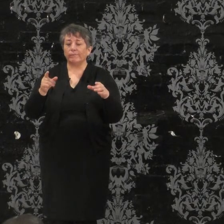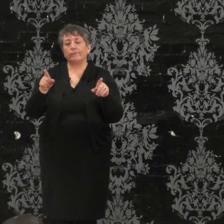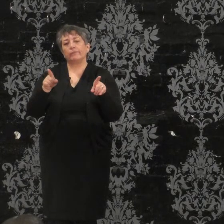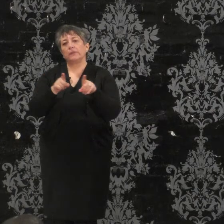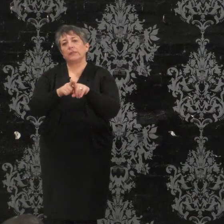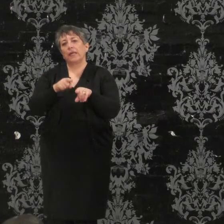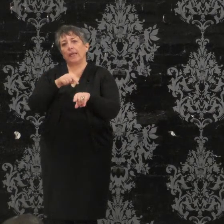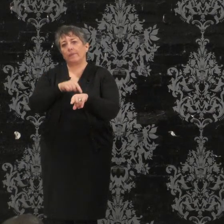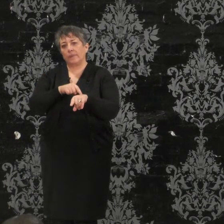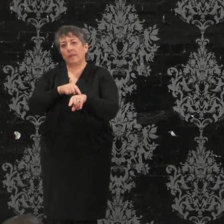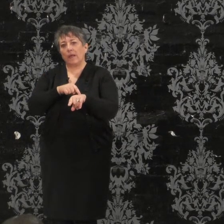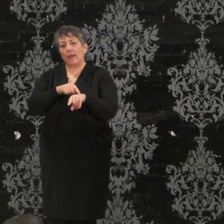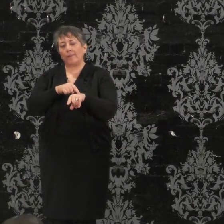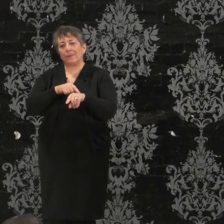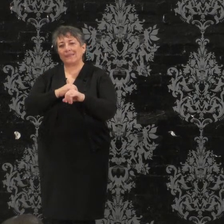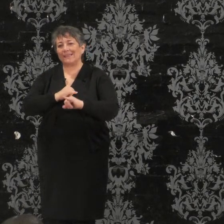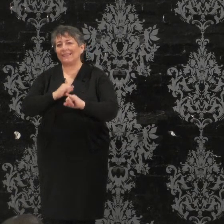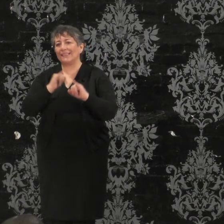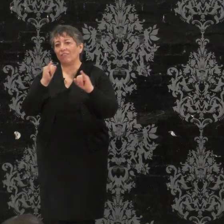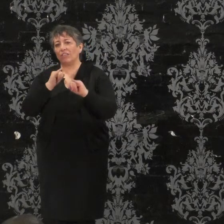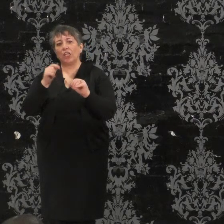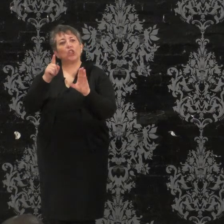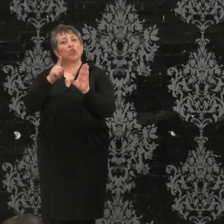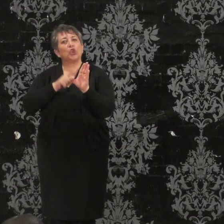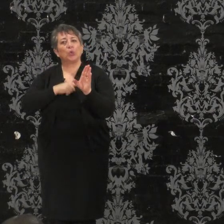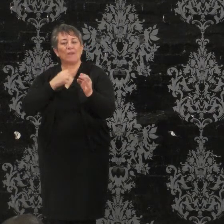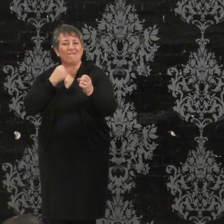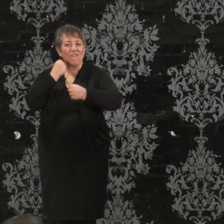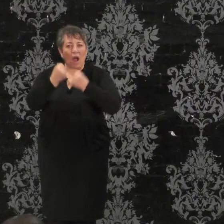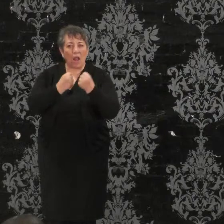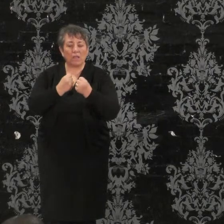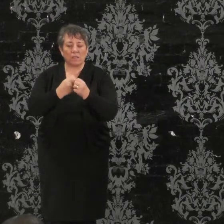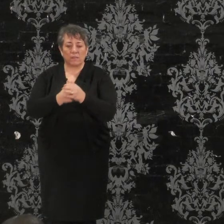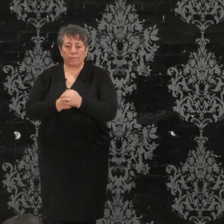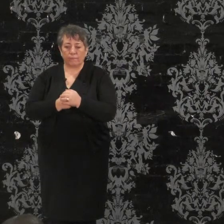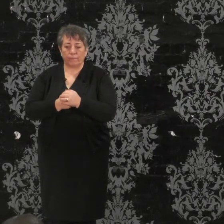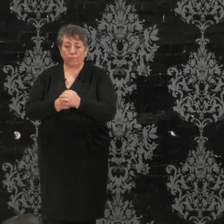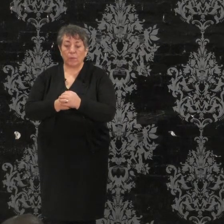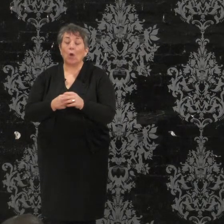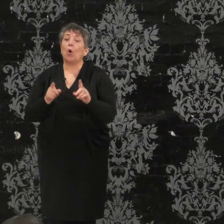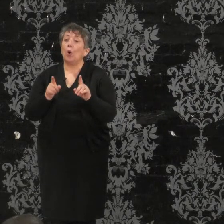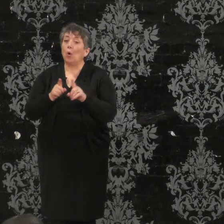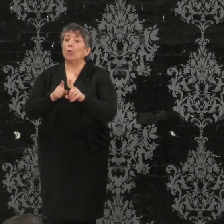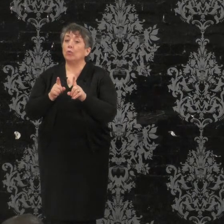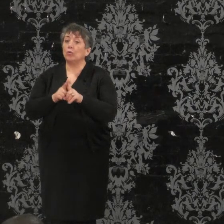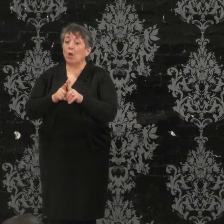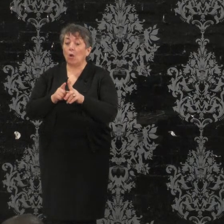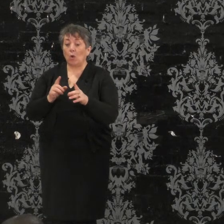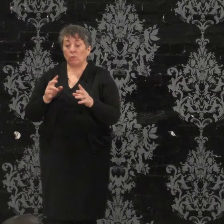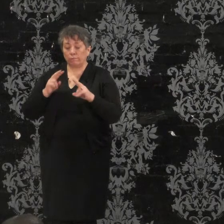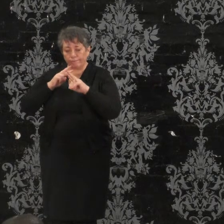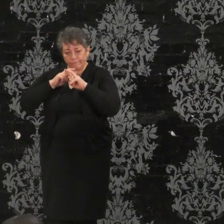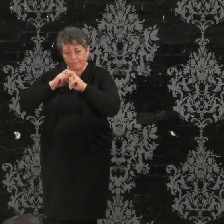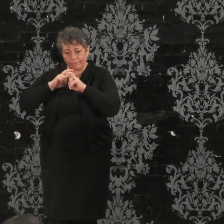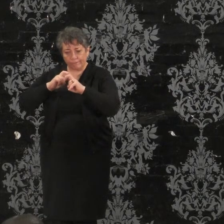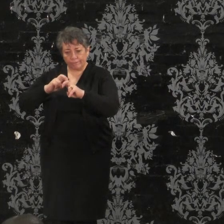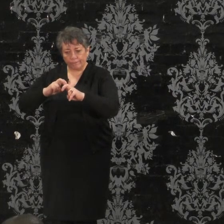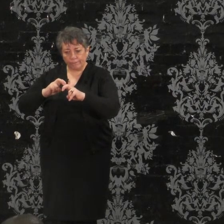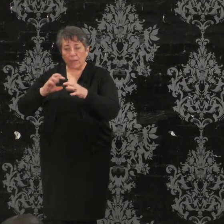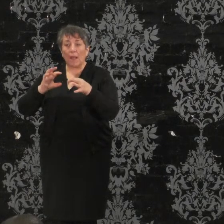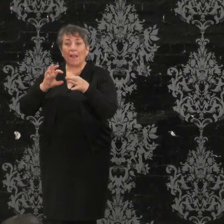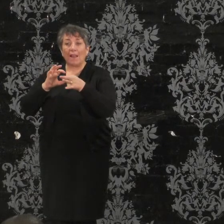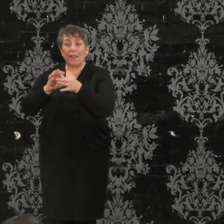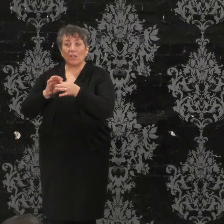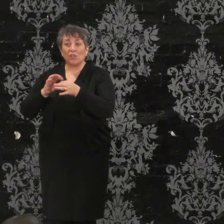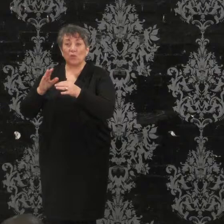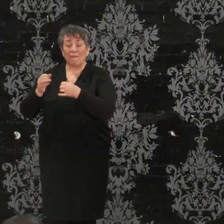the rate of serious youth violence. They also found strong links between levels of violence and food